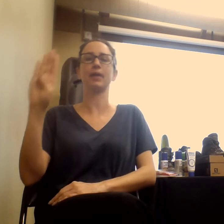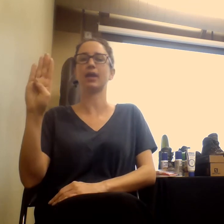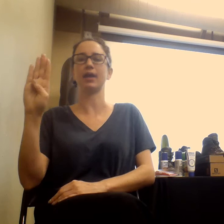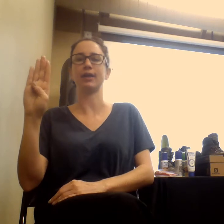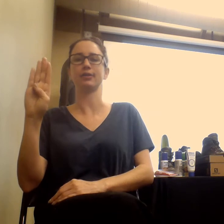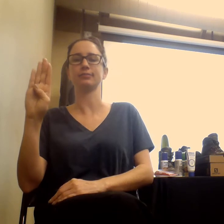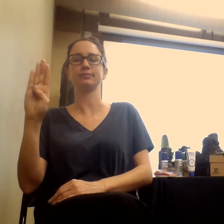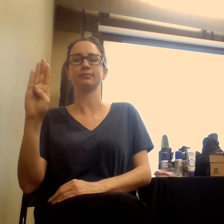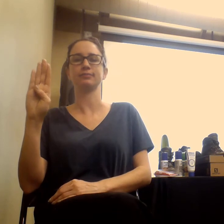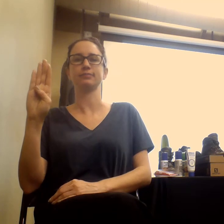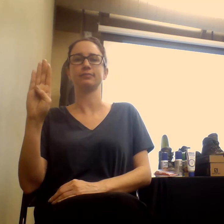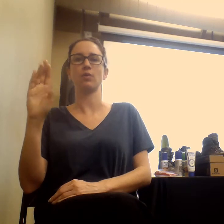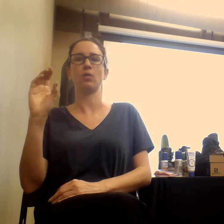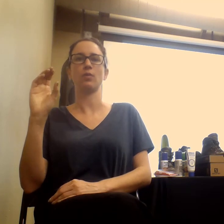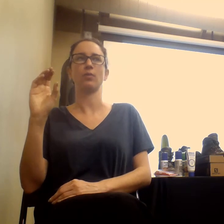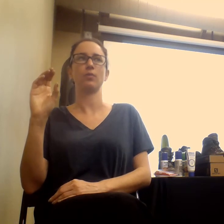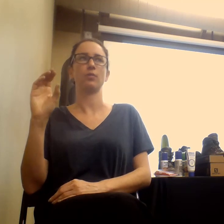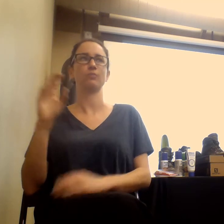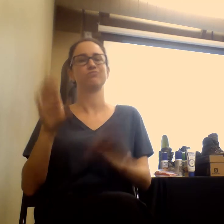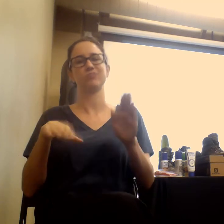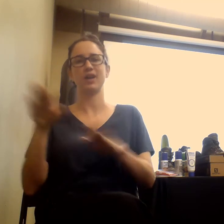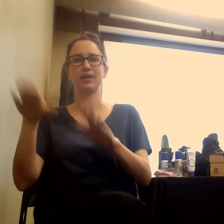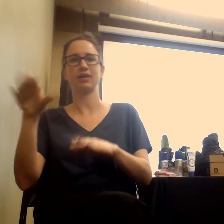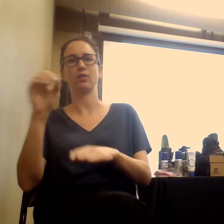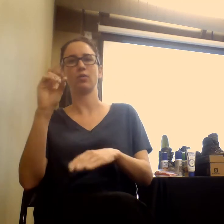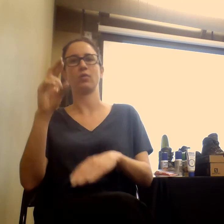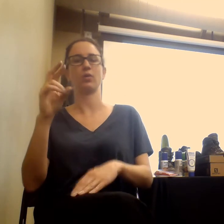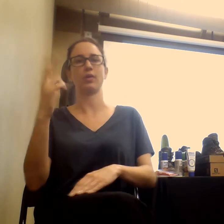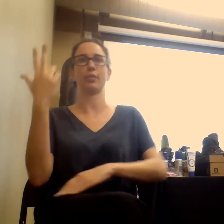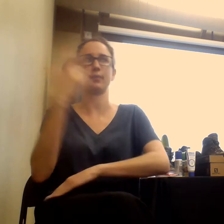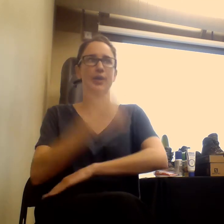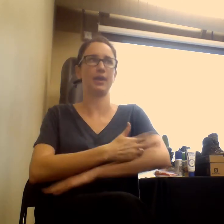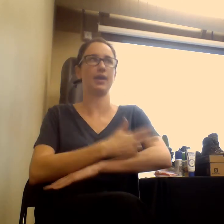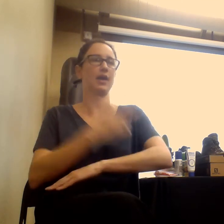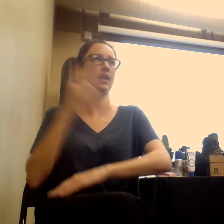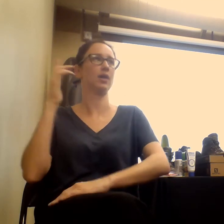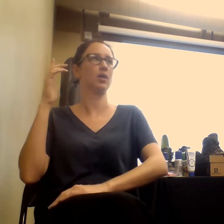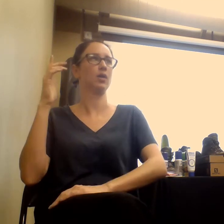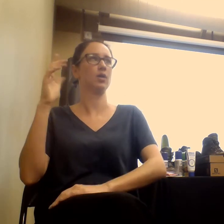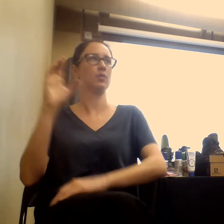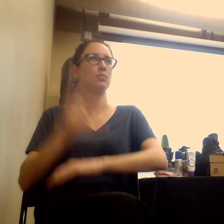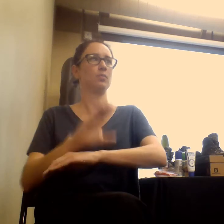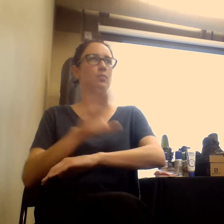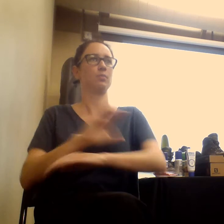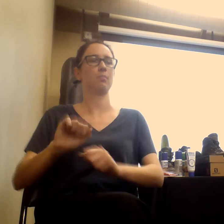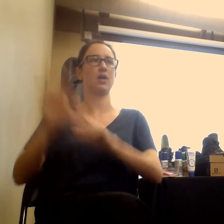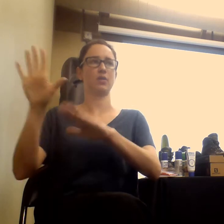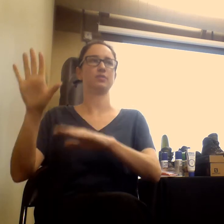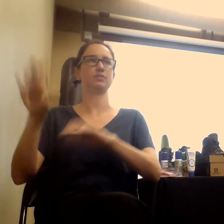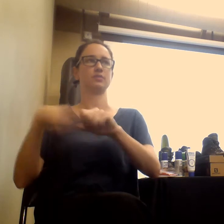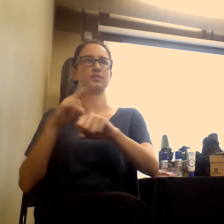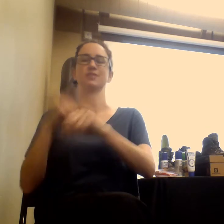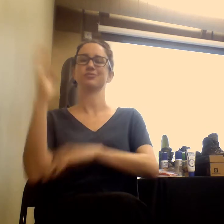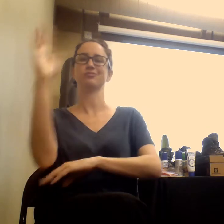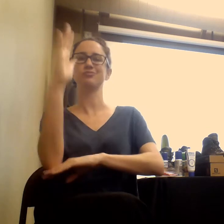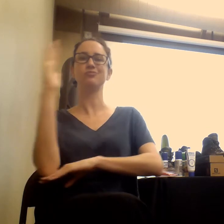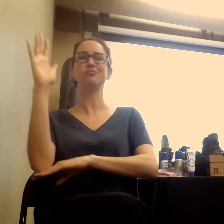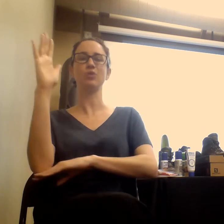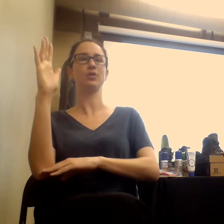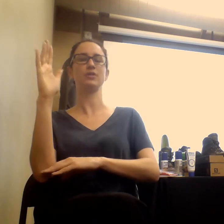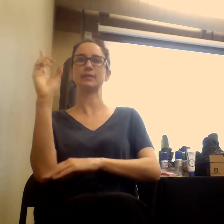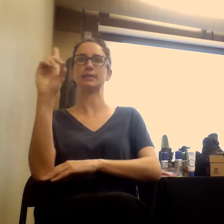3-week Rocky Mountain National Forest in December, which was a great trip, this is usually when I'm taking 2 pairs of socks,